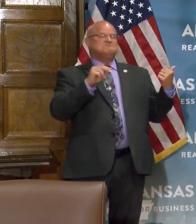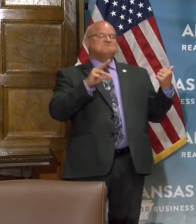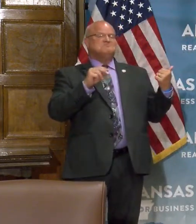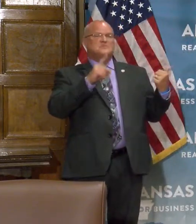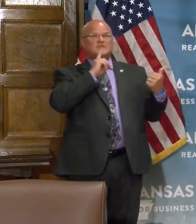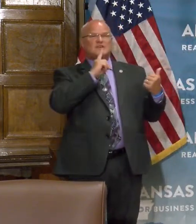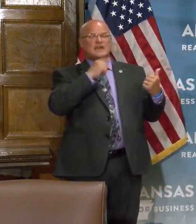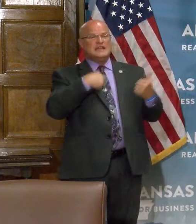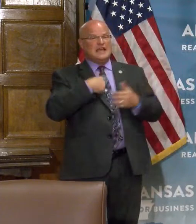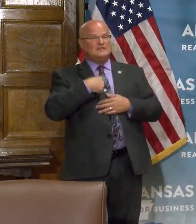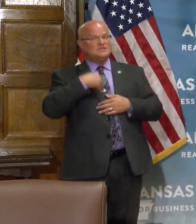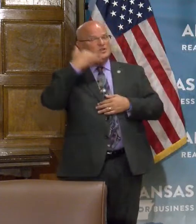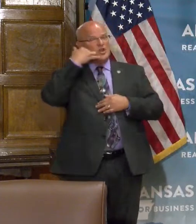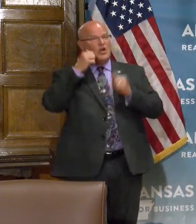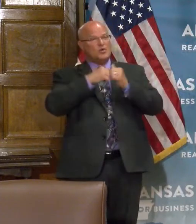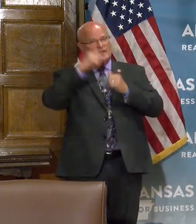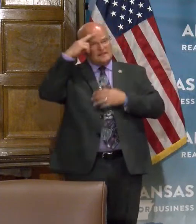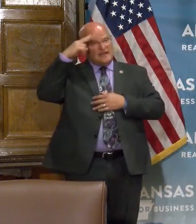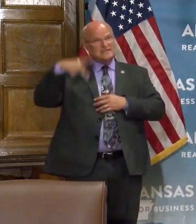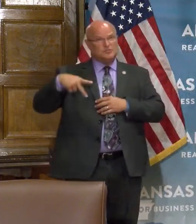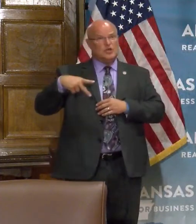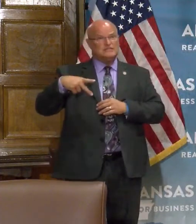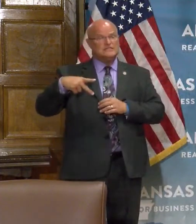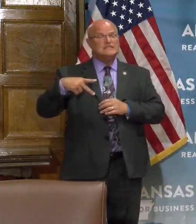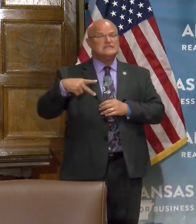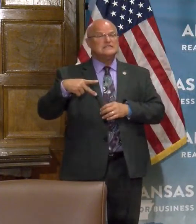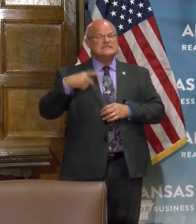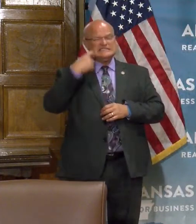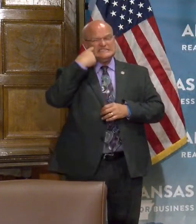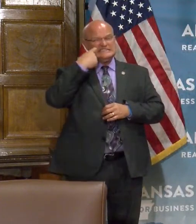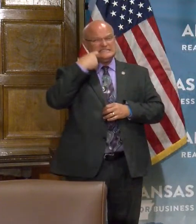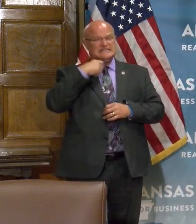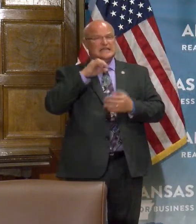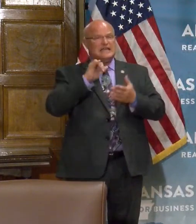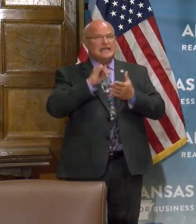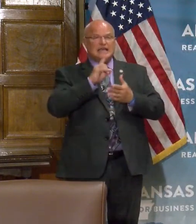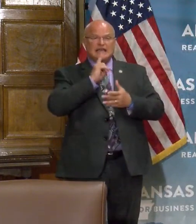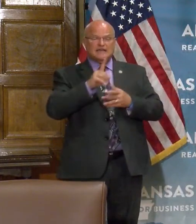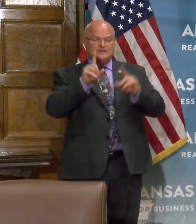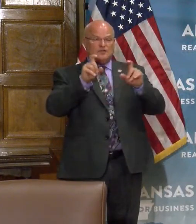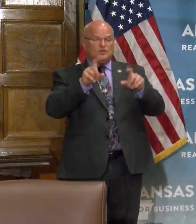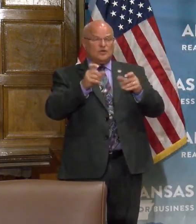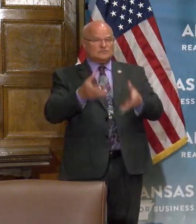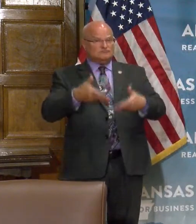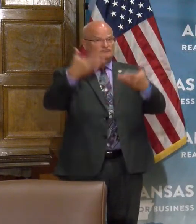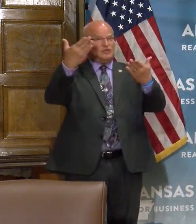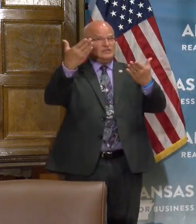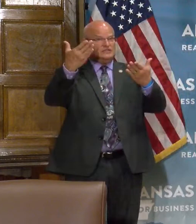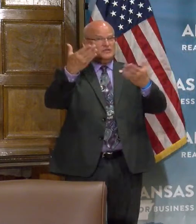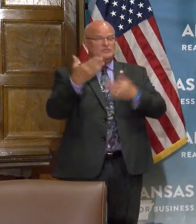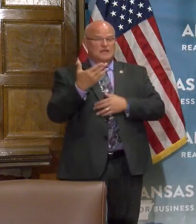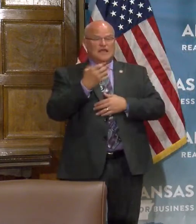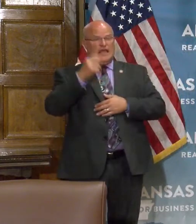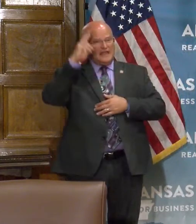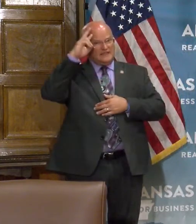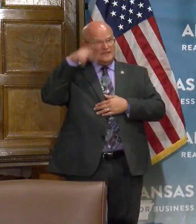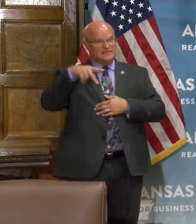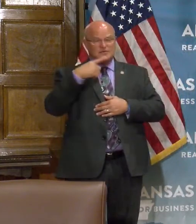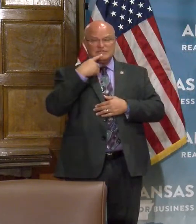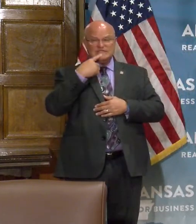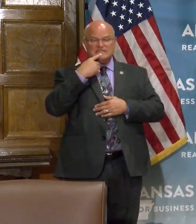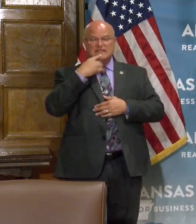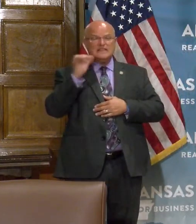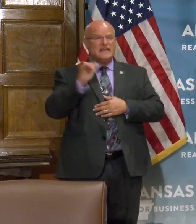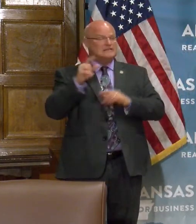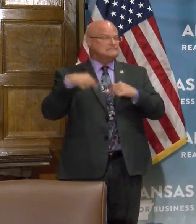In fact, I was just on a call with the Vice President. Actually, the question was raised, and he reiterated, just